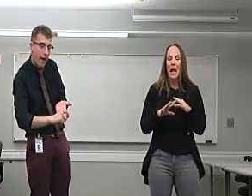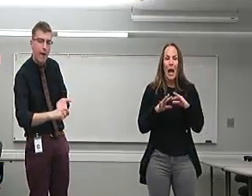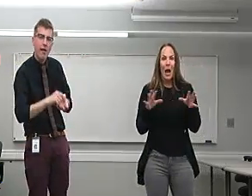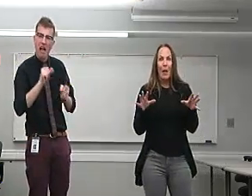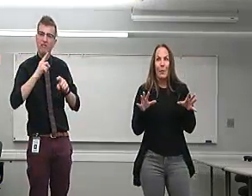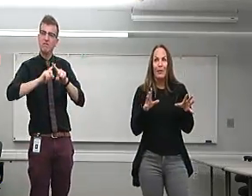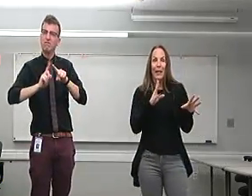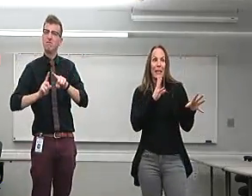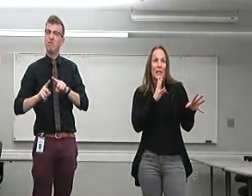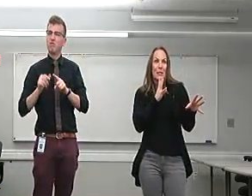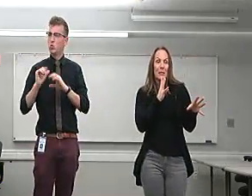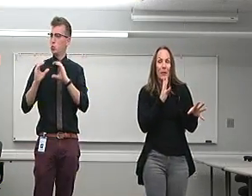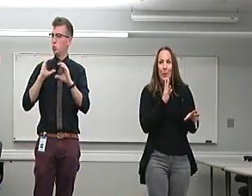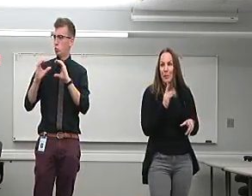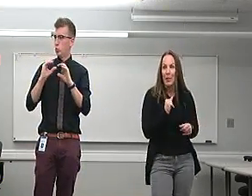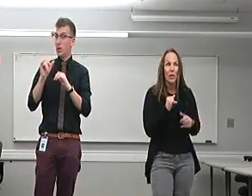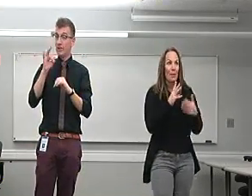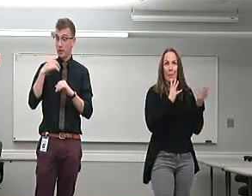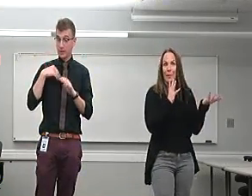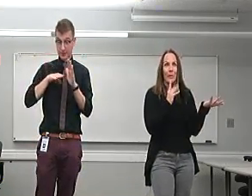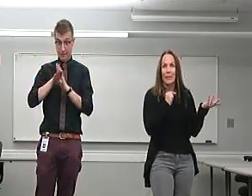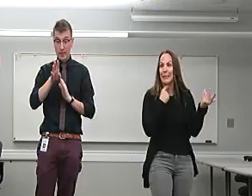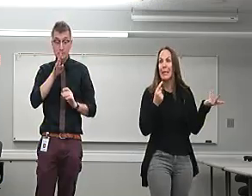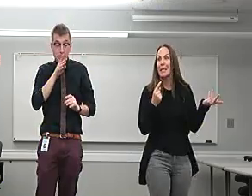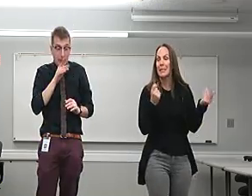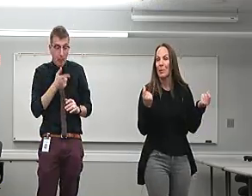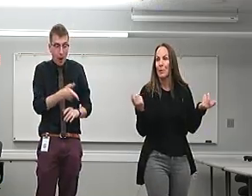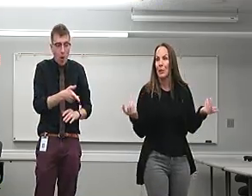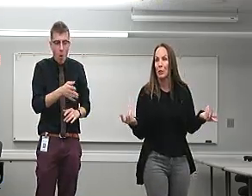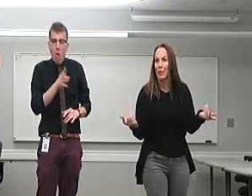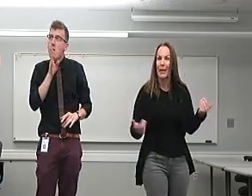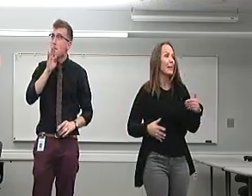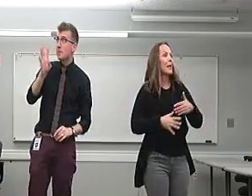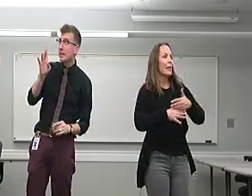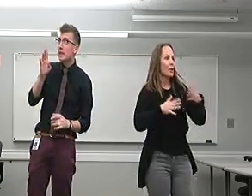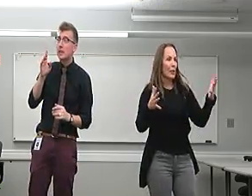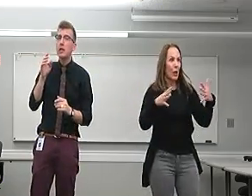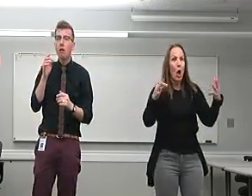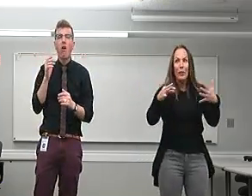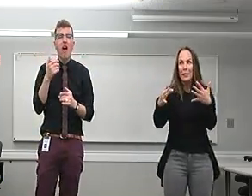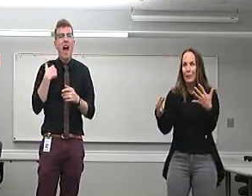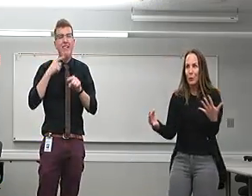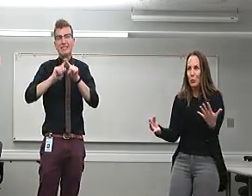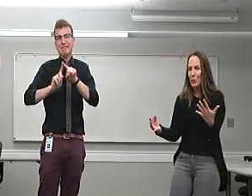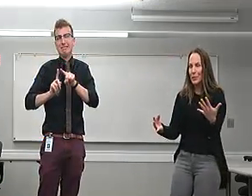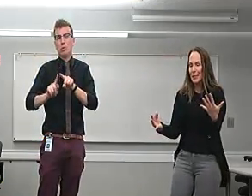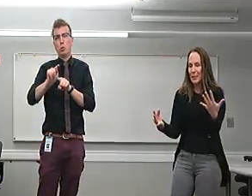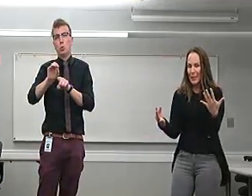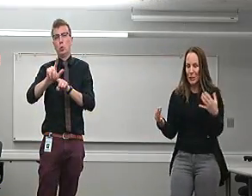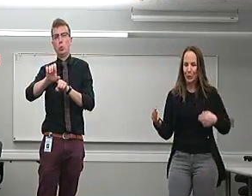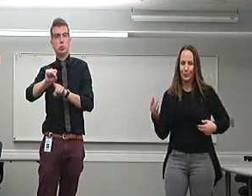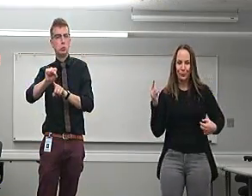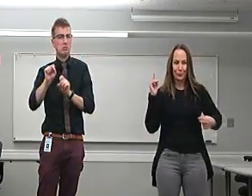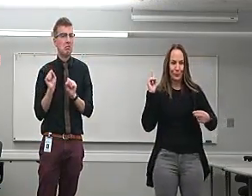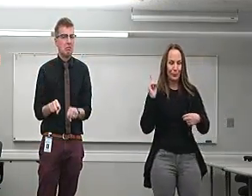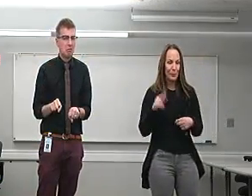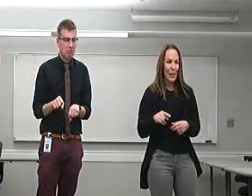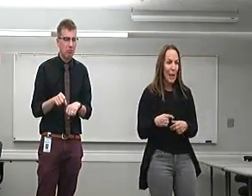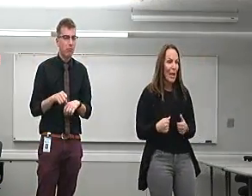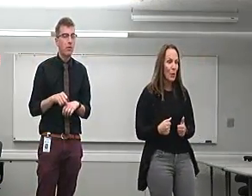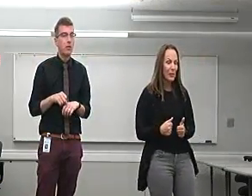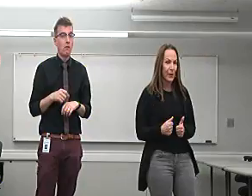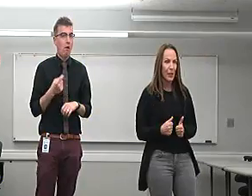can develop speech, I might be able to say things that people understand. There's like all these different tools, things that they can do. And I always felt